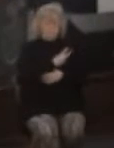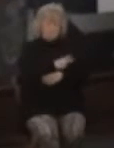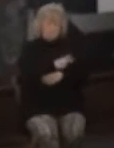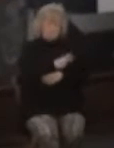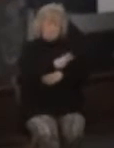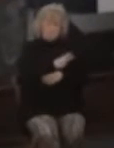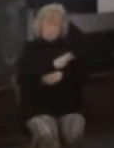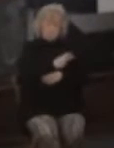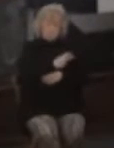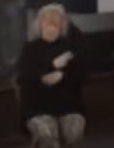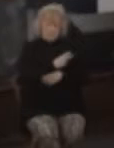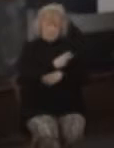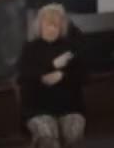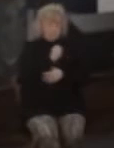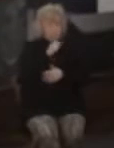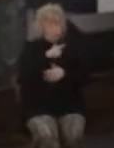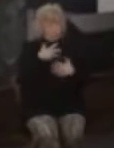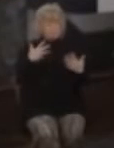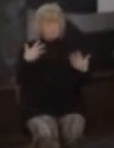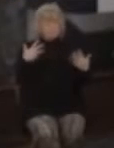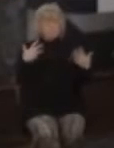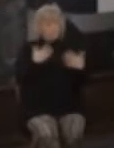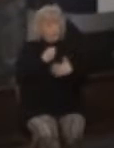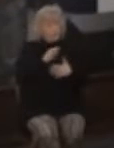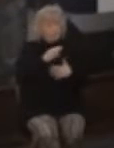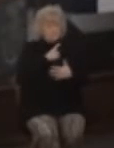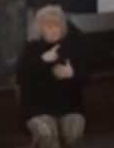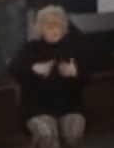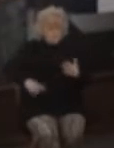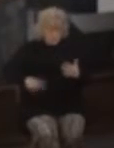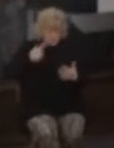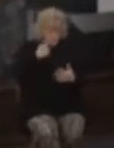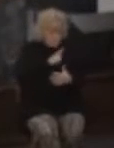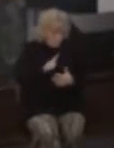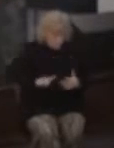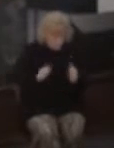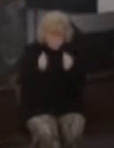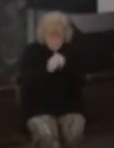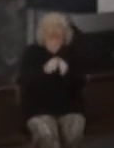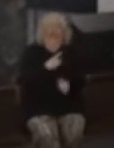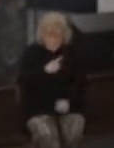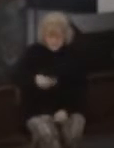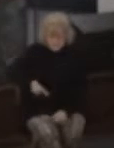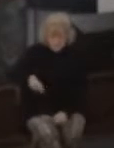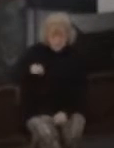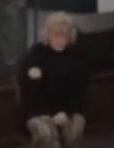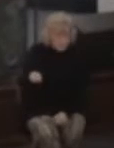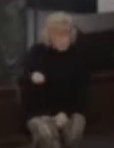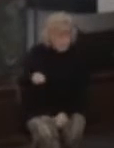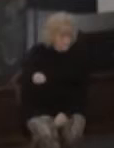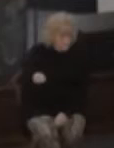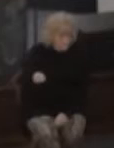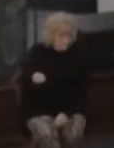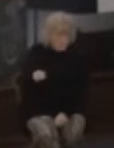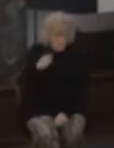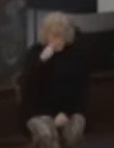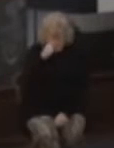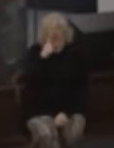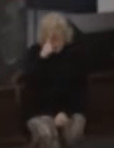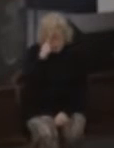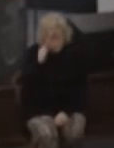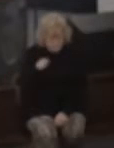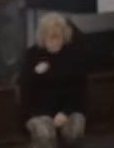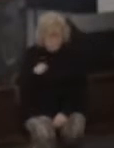Saul was afraid of David because the Lord was with David, but had departed Saul. So